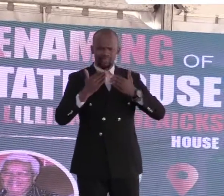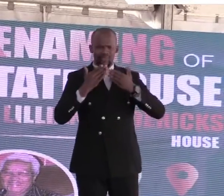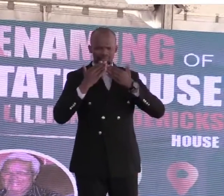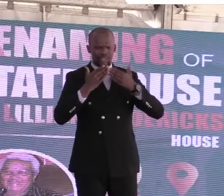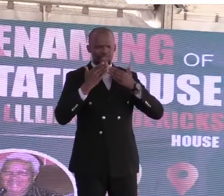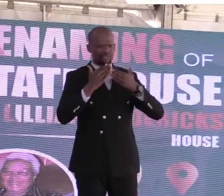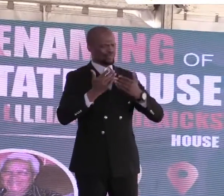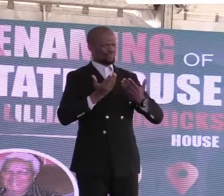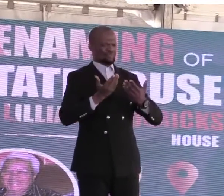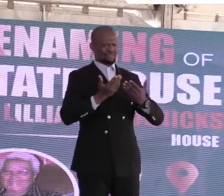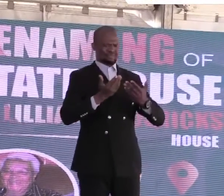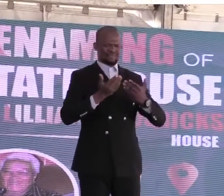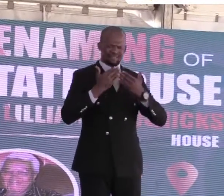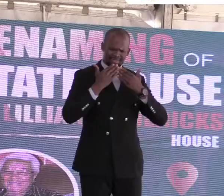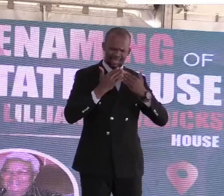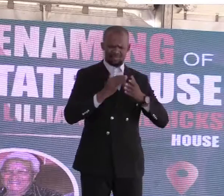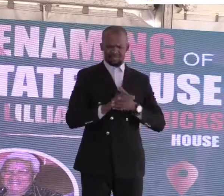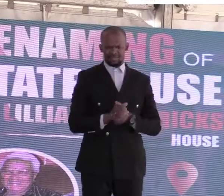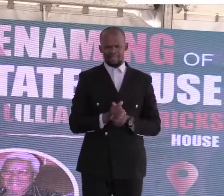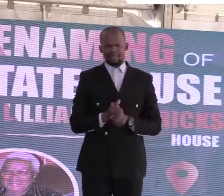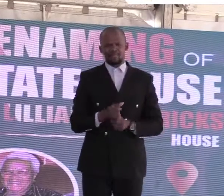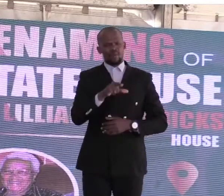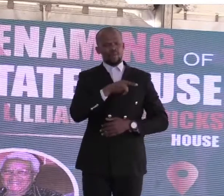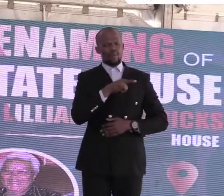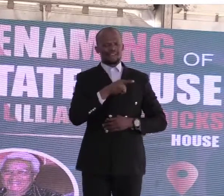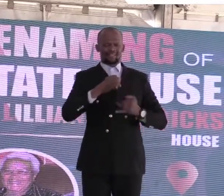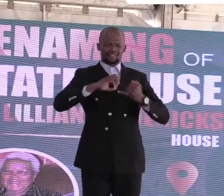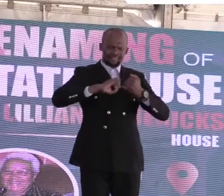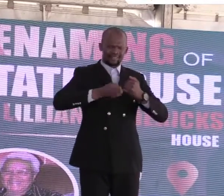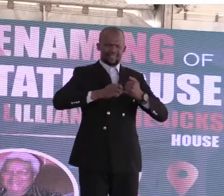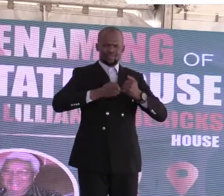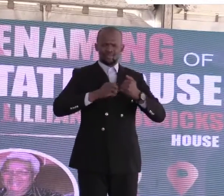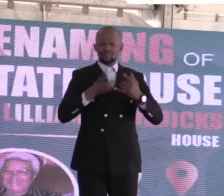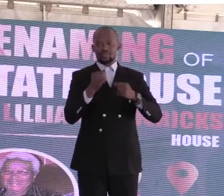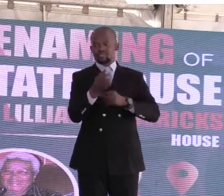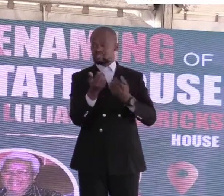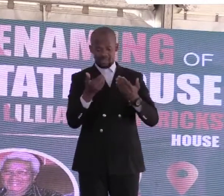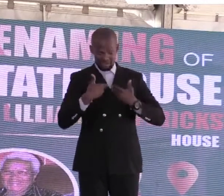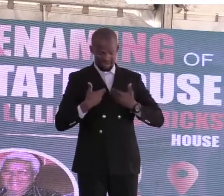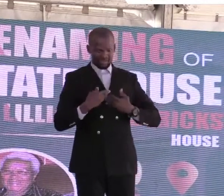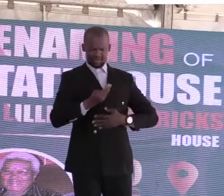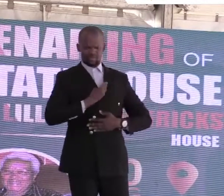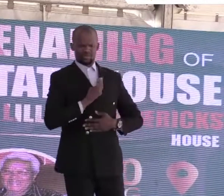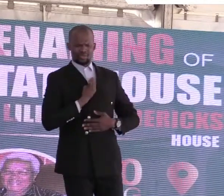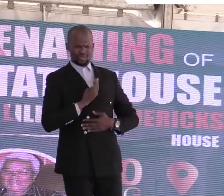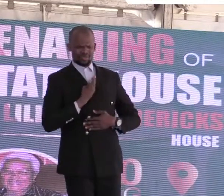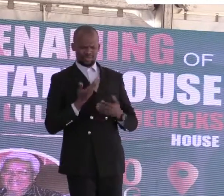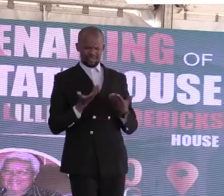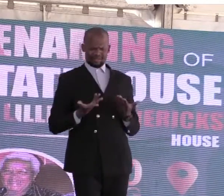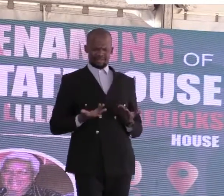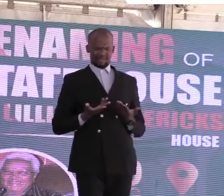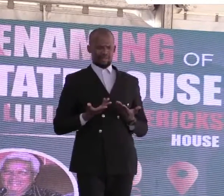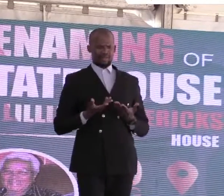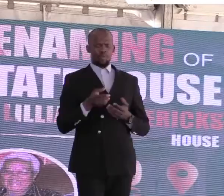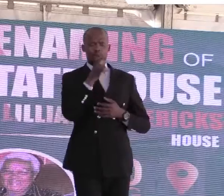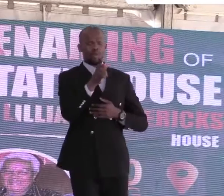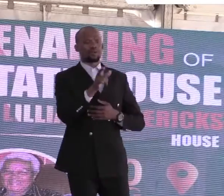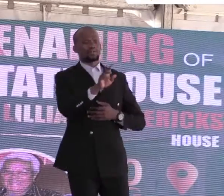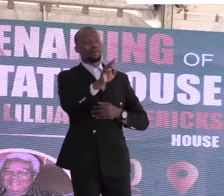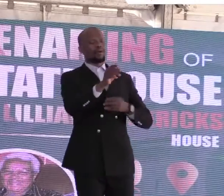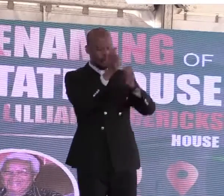road that they travel. For us today, singles as young as we are called Honorable